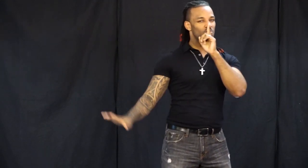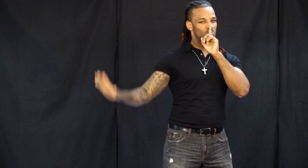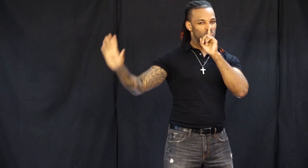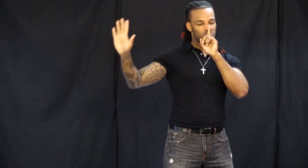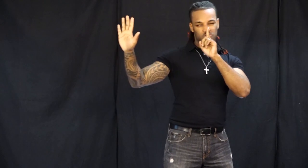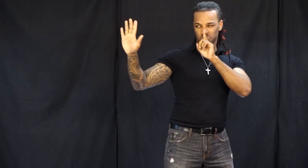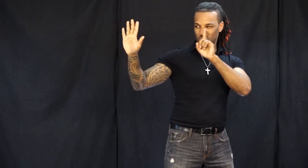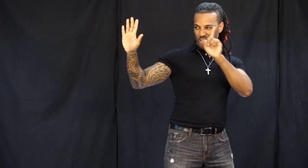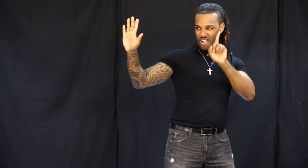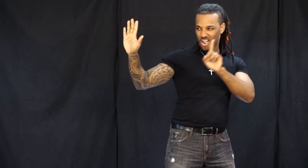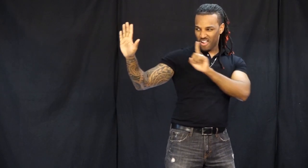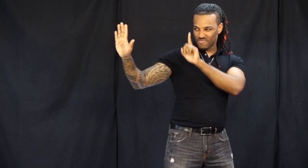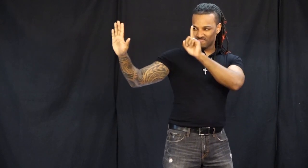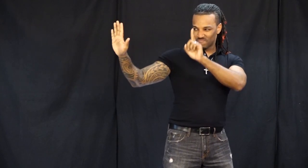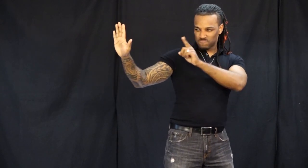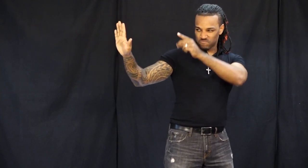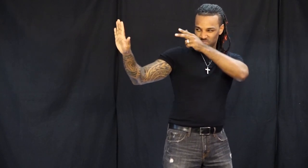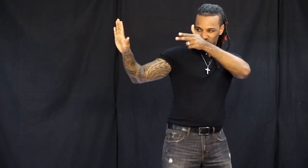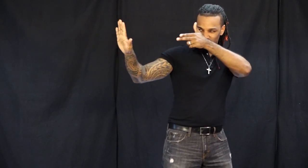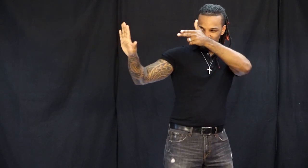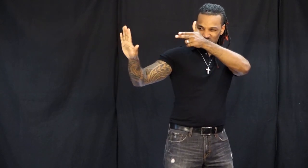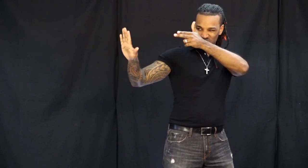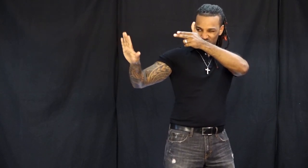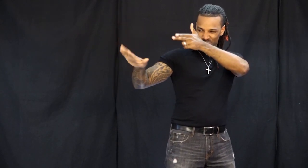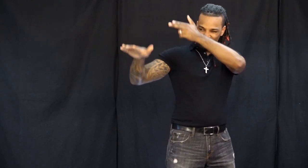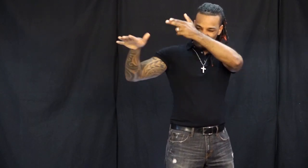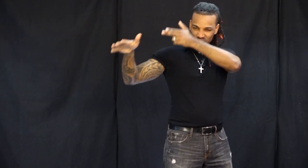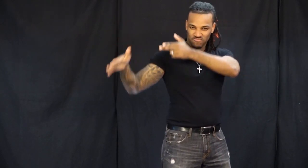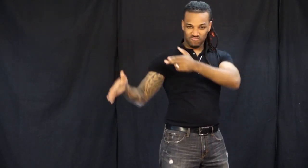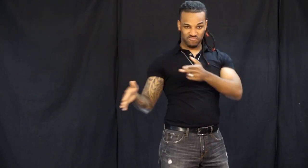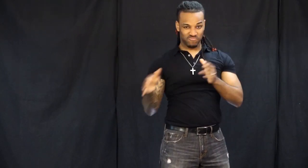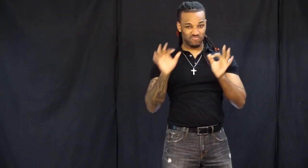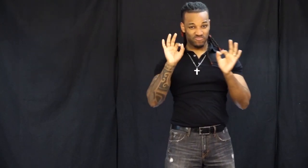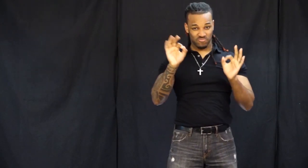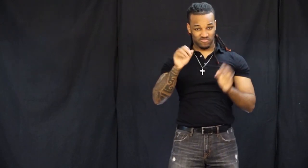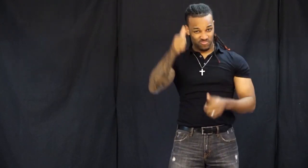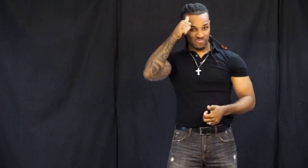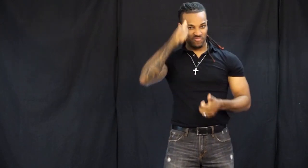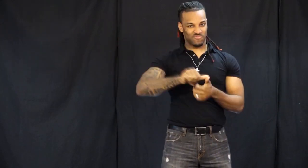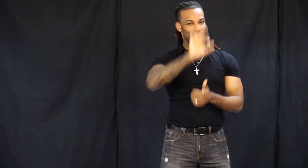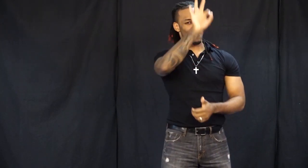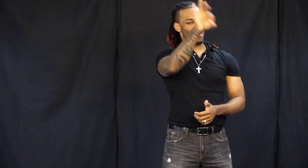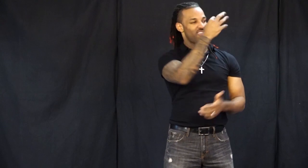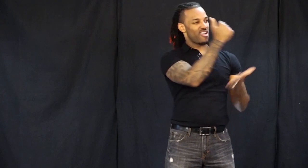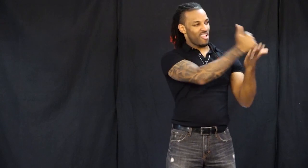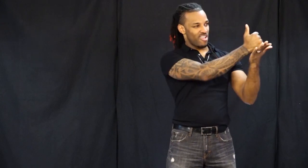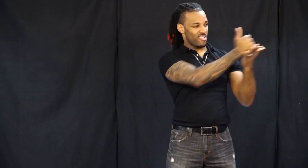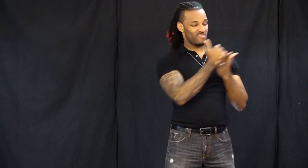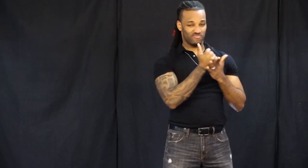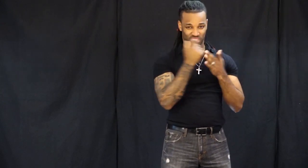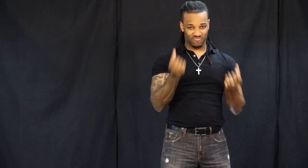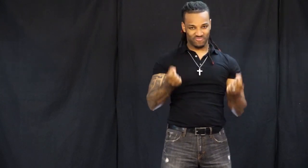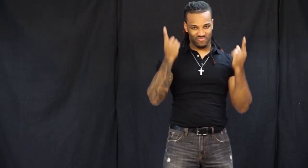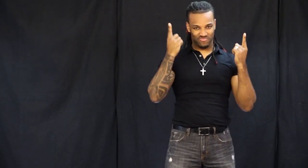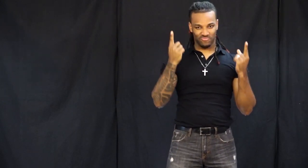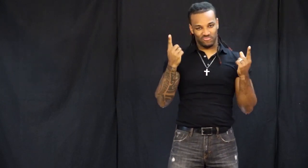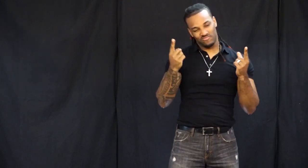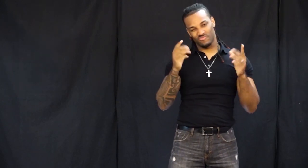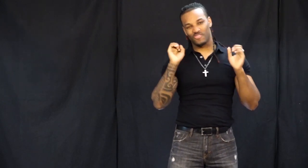fight up close, seize the moment and stay in it. It's either that or meet the business end of a bayonet. The code word is Rochambeau, dig me? Rochambeau. You have